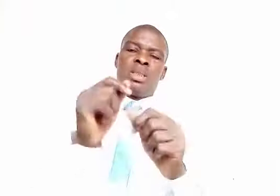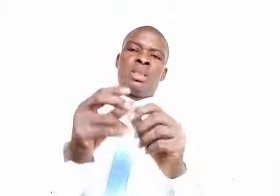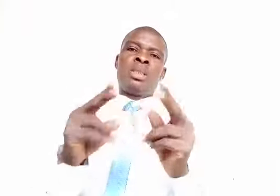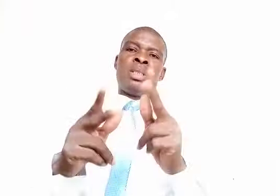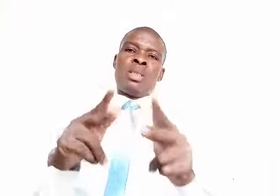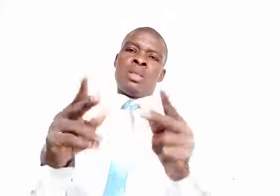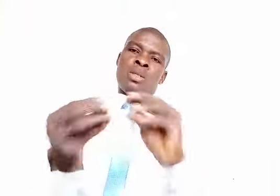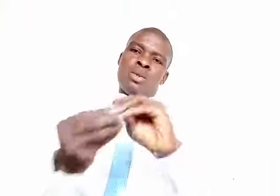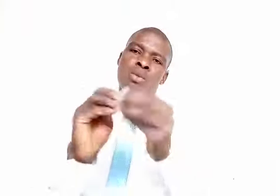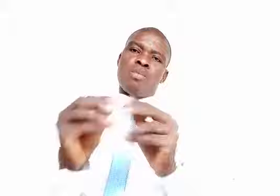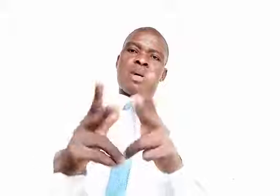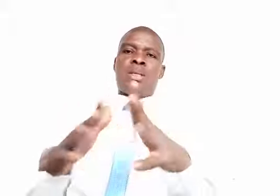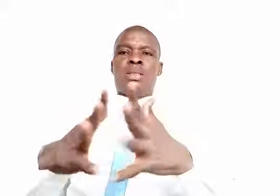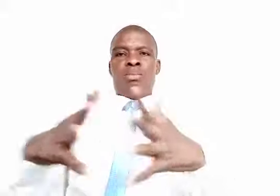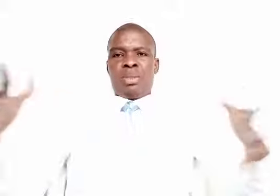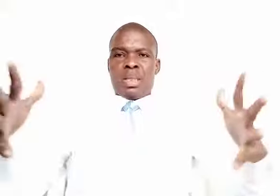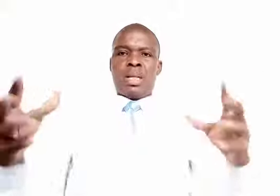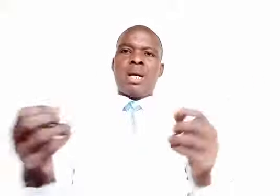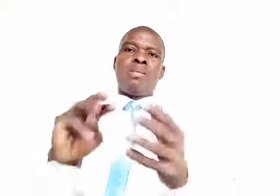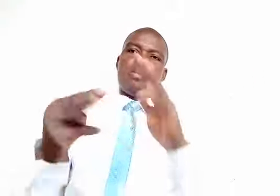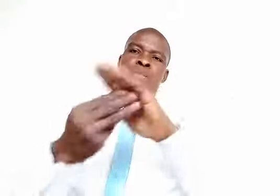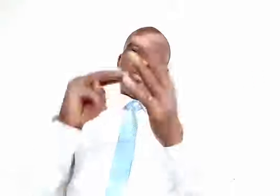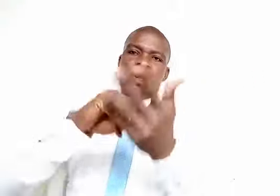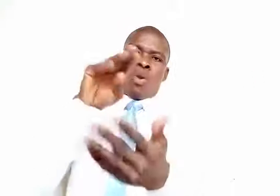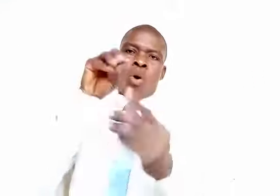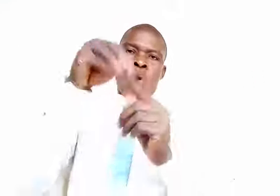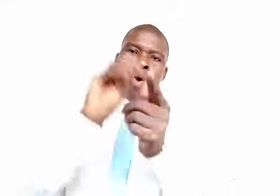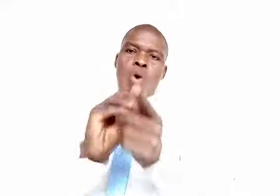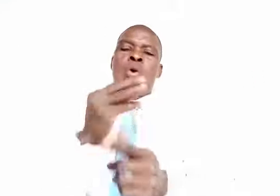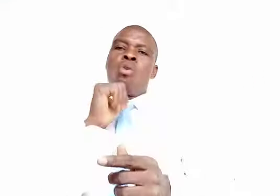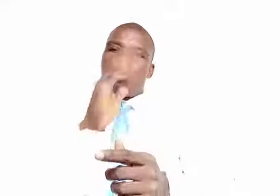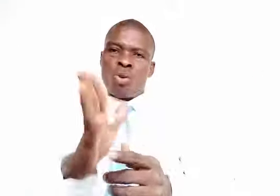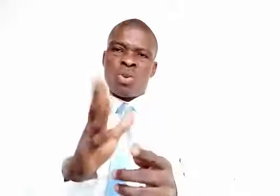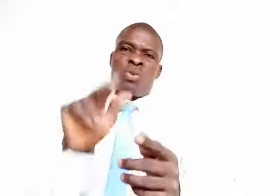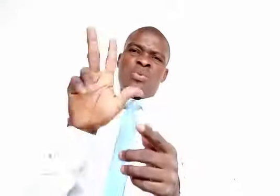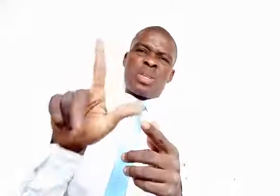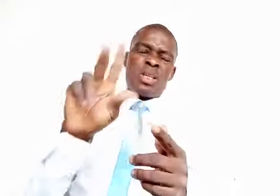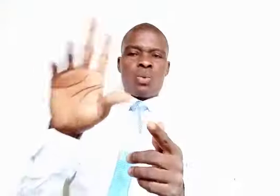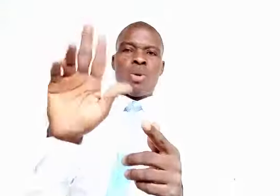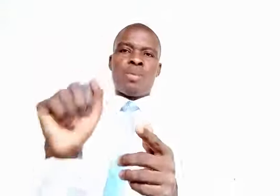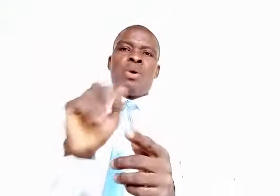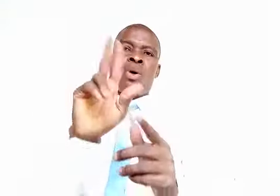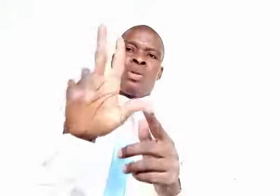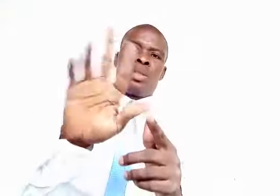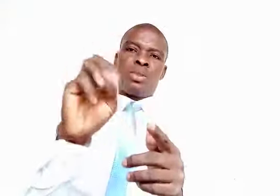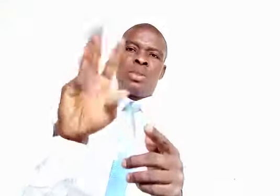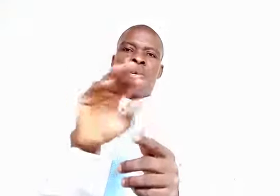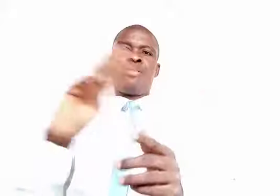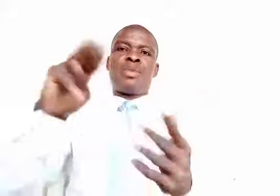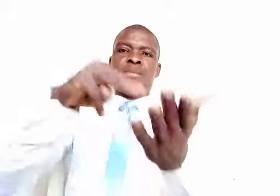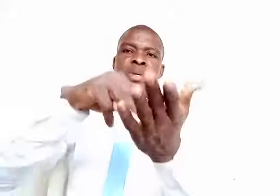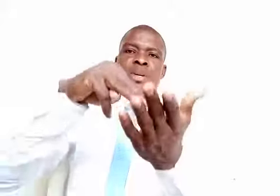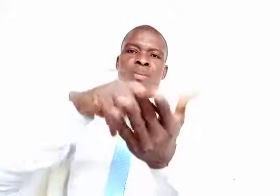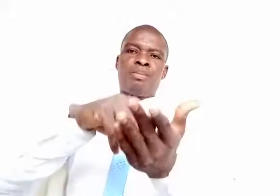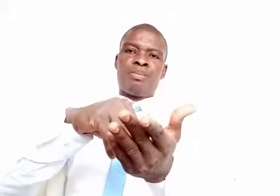or not? Does it begin with 3 million, 31 million, or 315 million? It